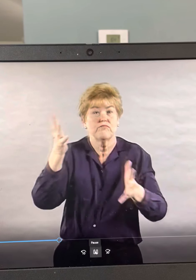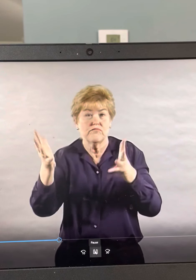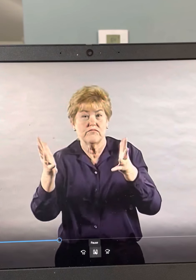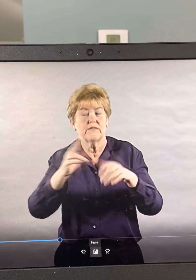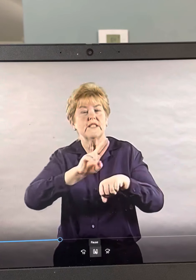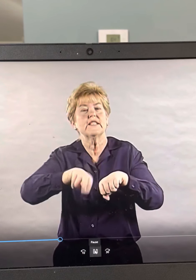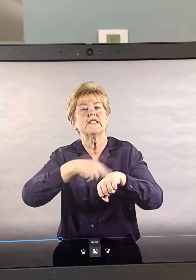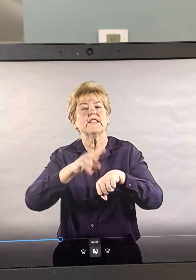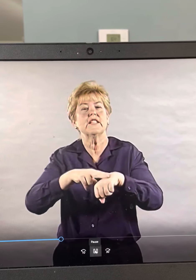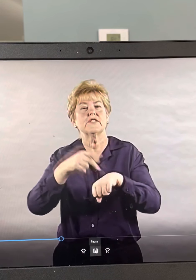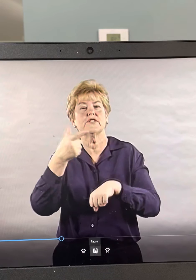communicate.